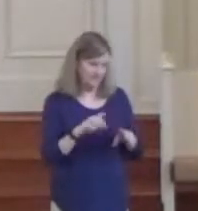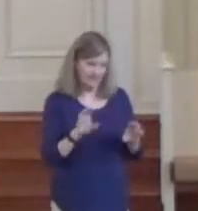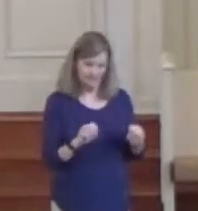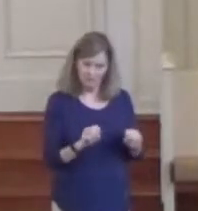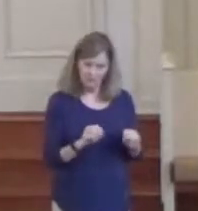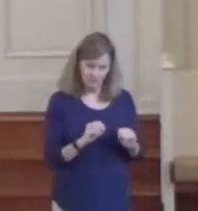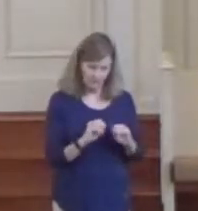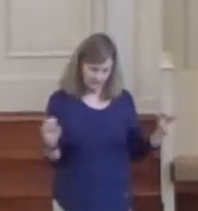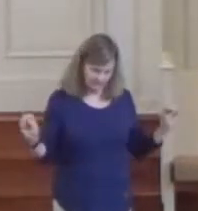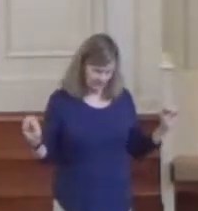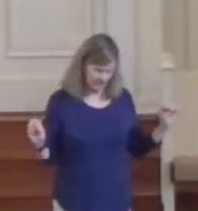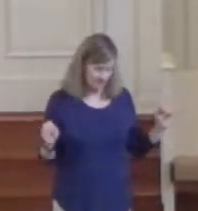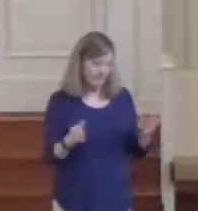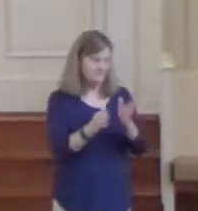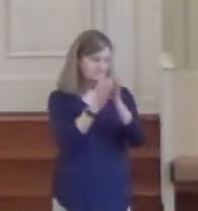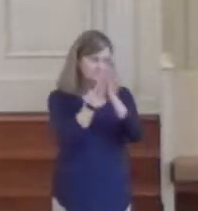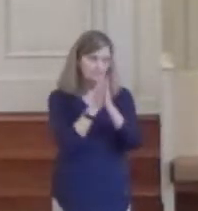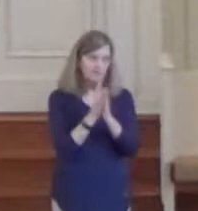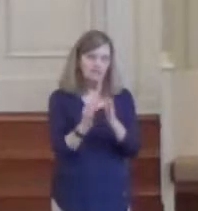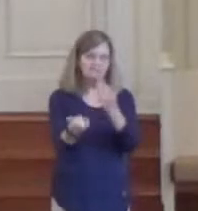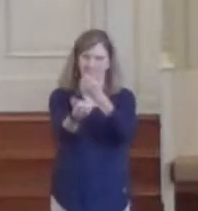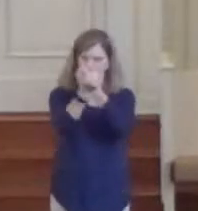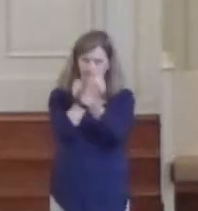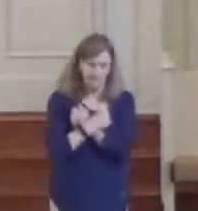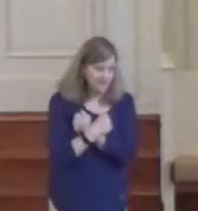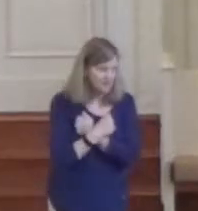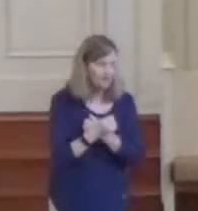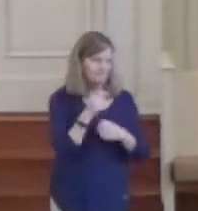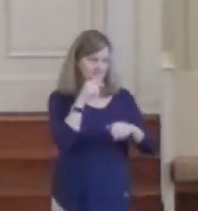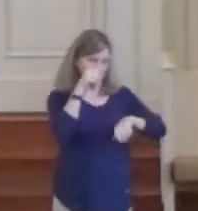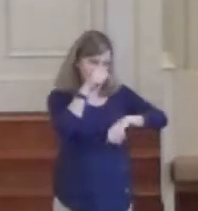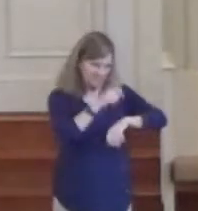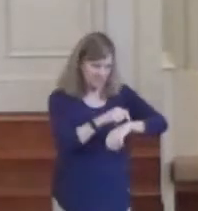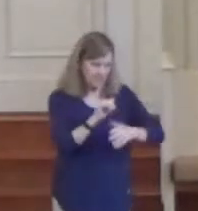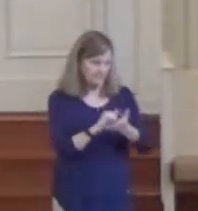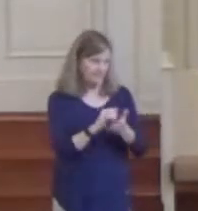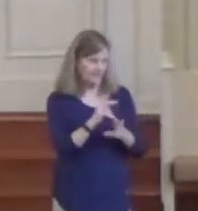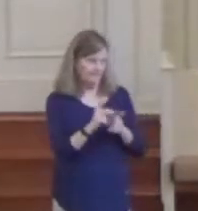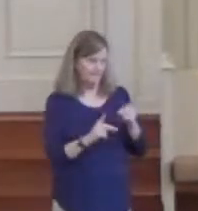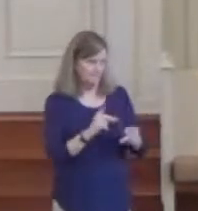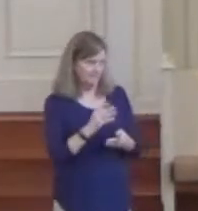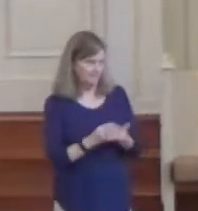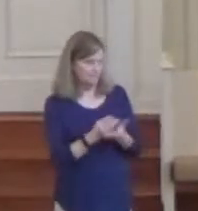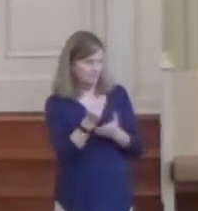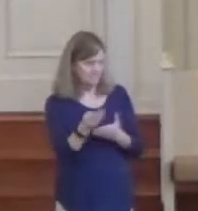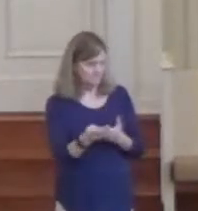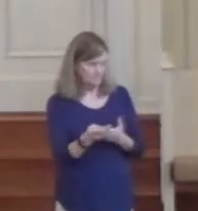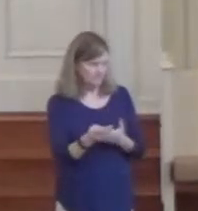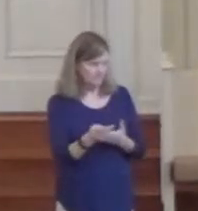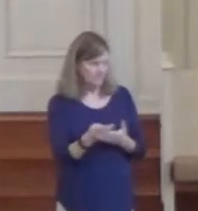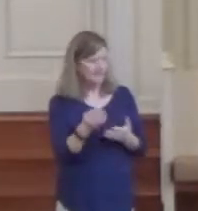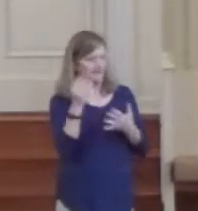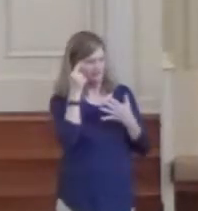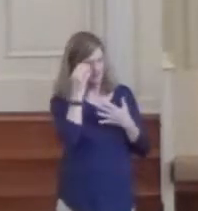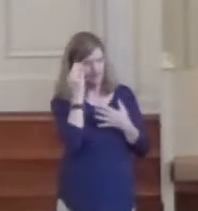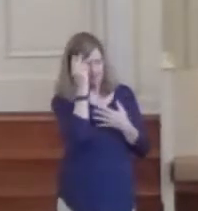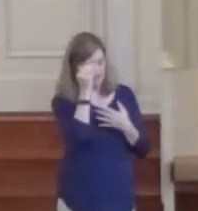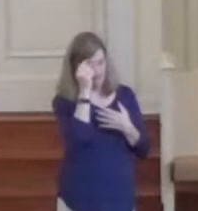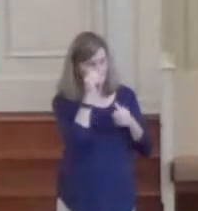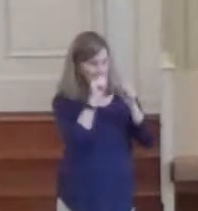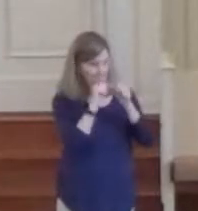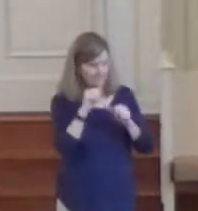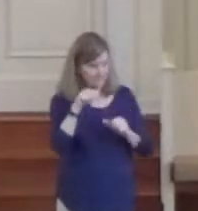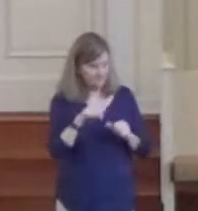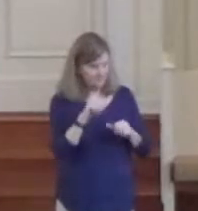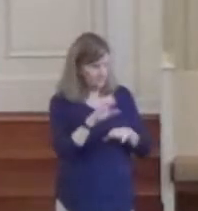nothing. And it's the prayers, it's the love, it's the time that people spend thinking about and blessing this church that puts